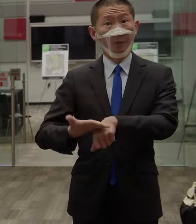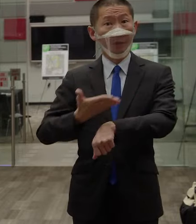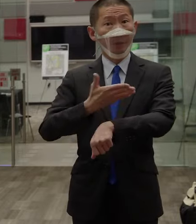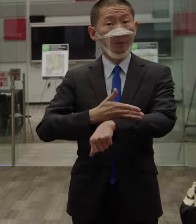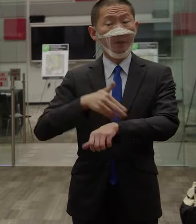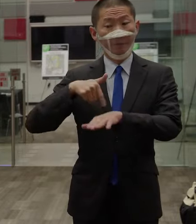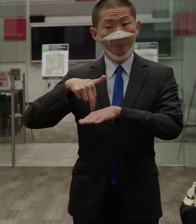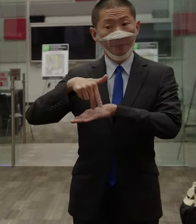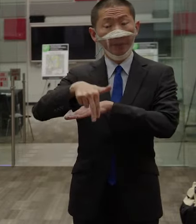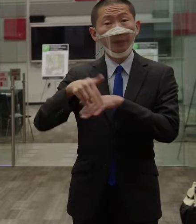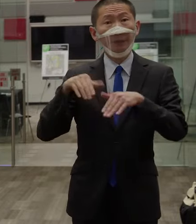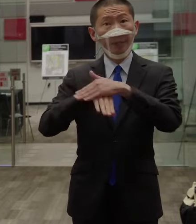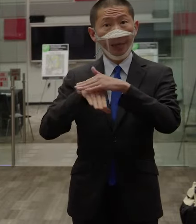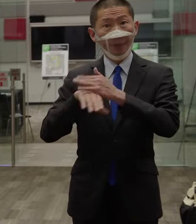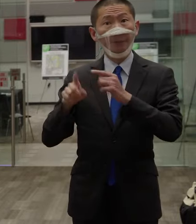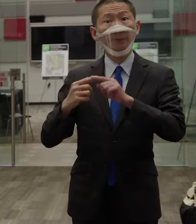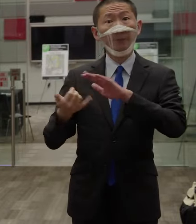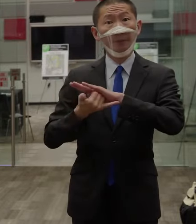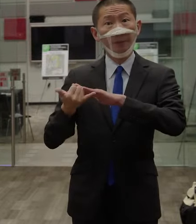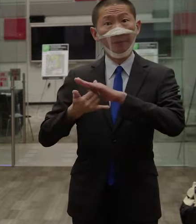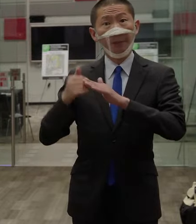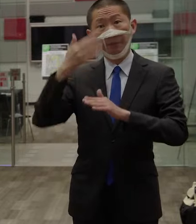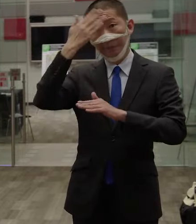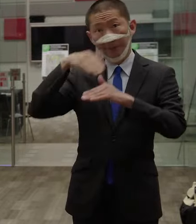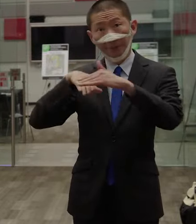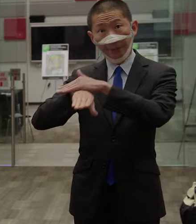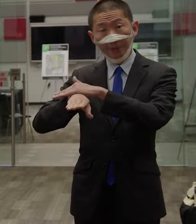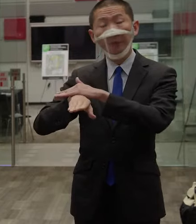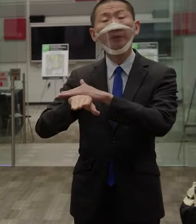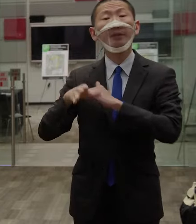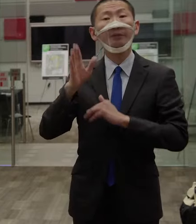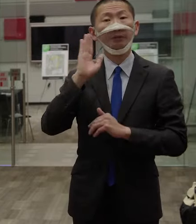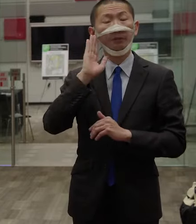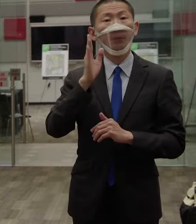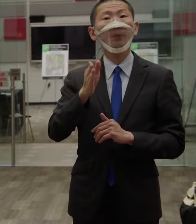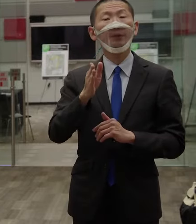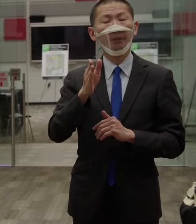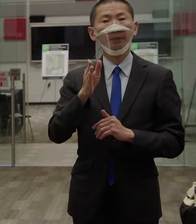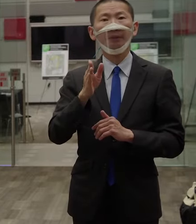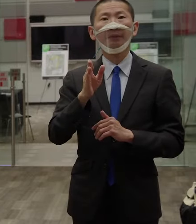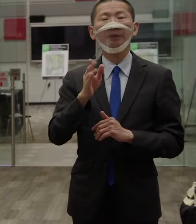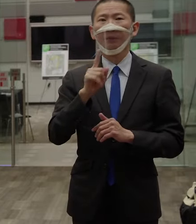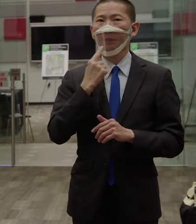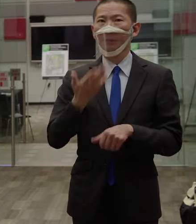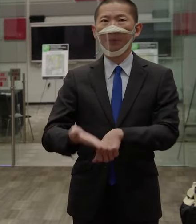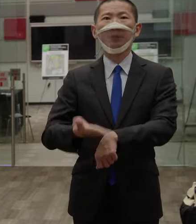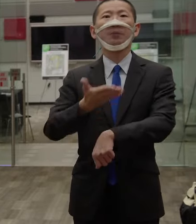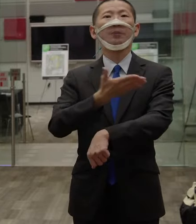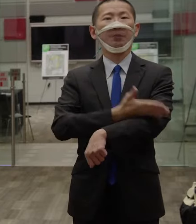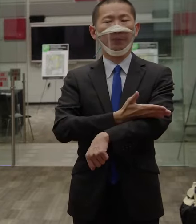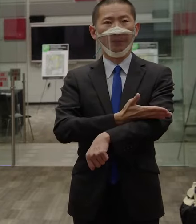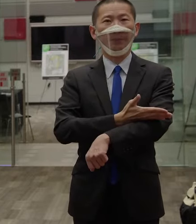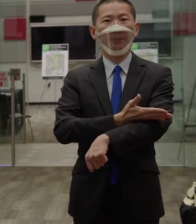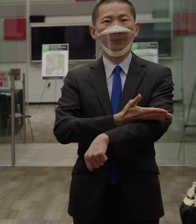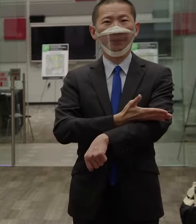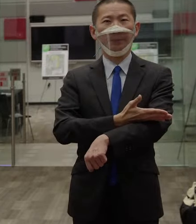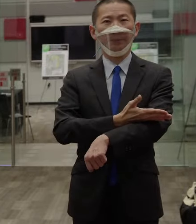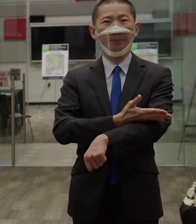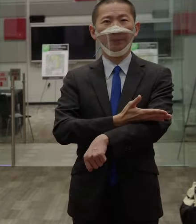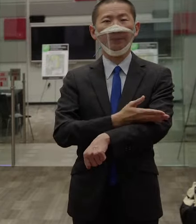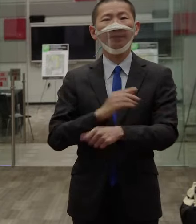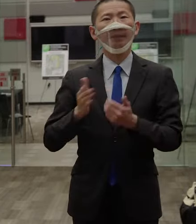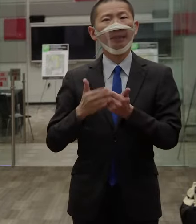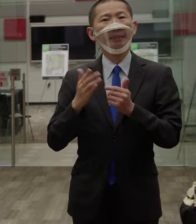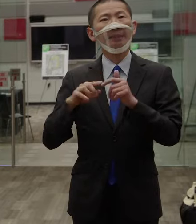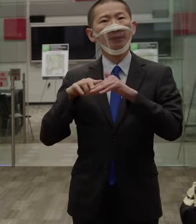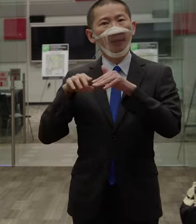pedestrian access to the Metro station entrances would significantly improve the the